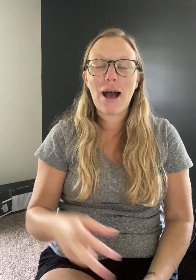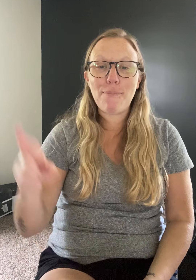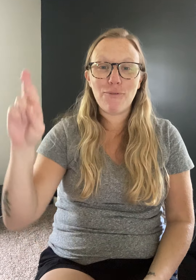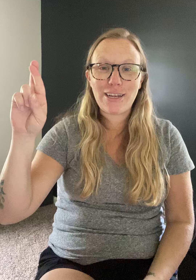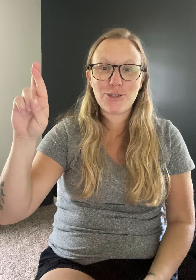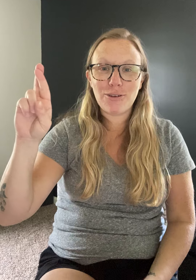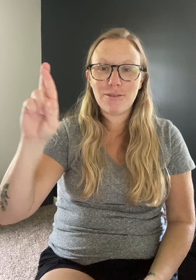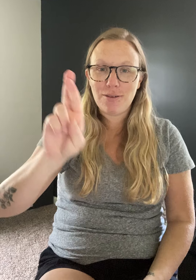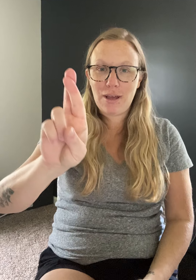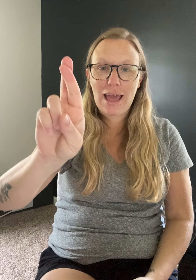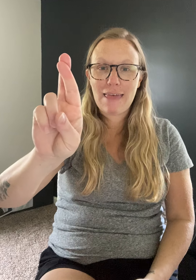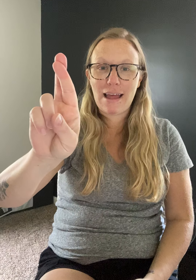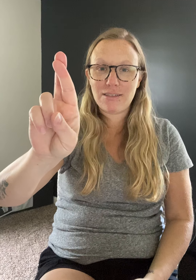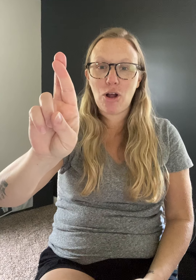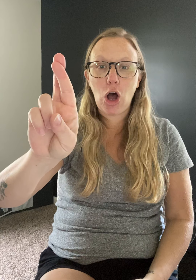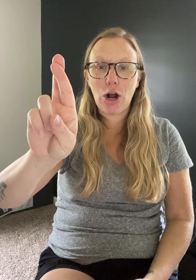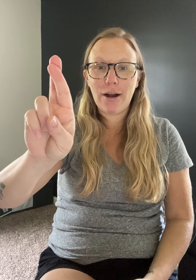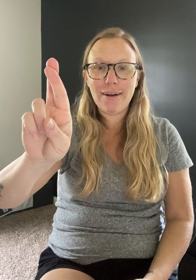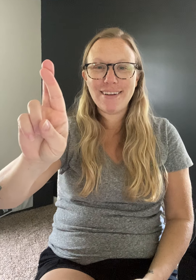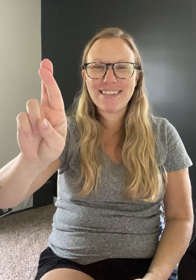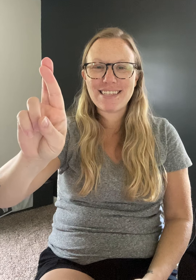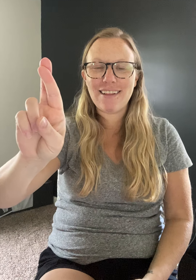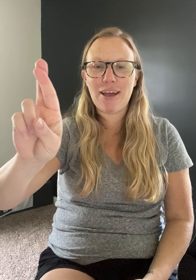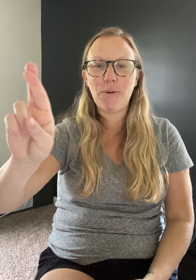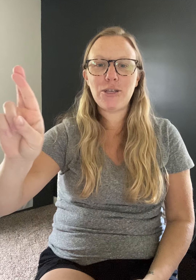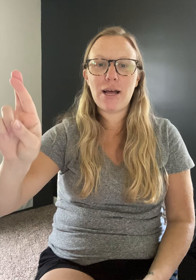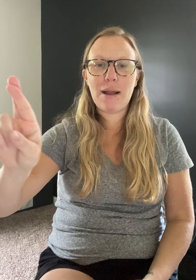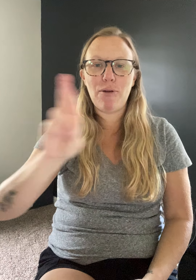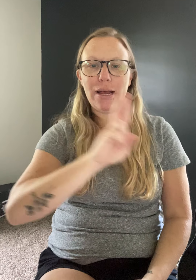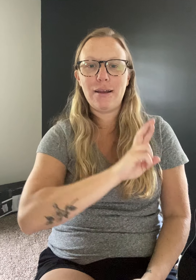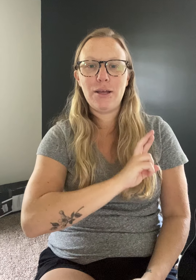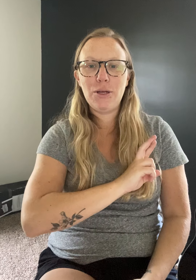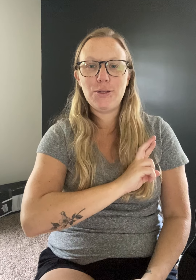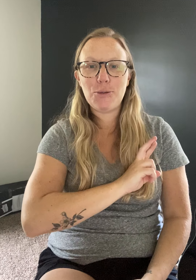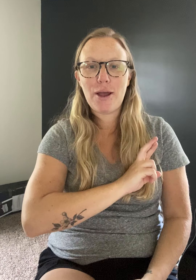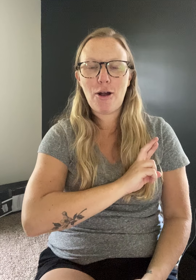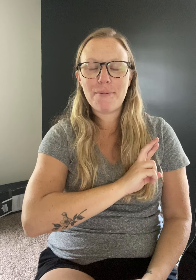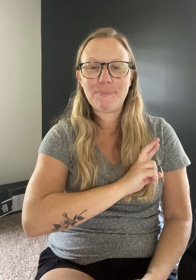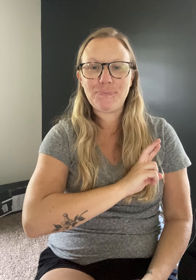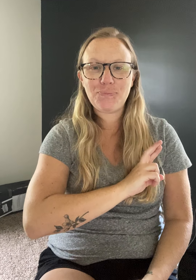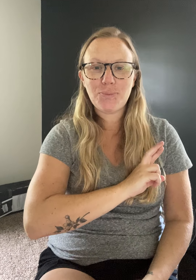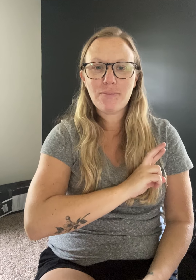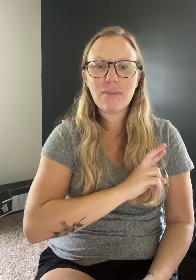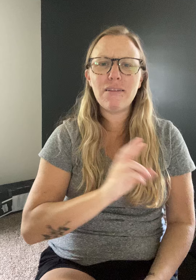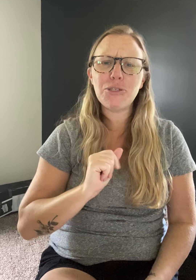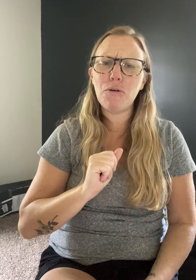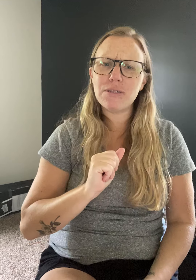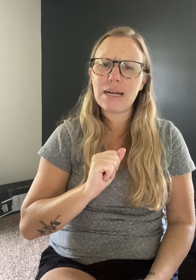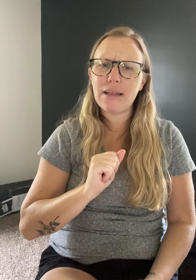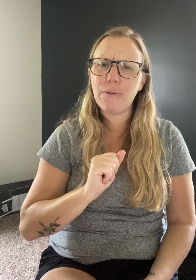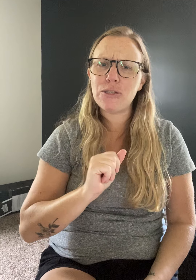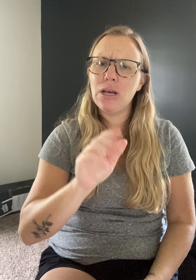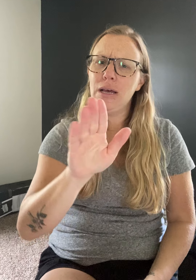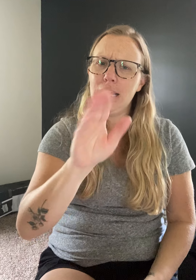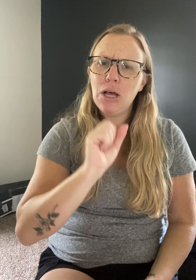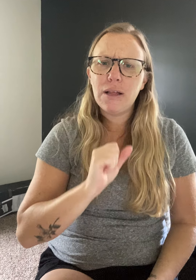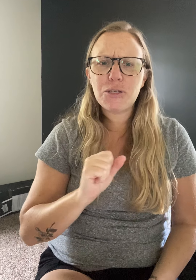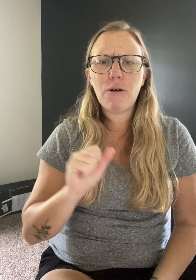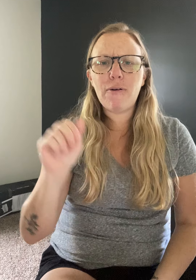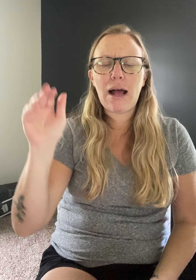I'm Rachel, and that's an R in sign language, and I bring it to my heart. Let's go over sign language. Let's go over our